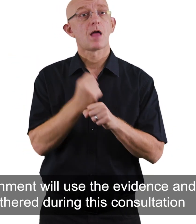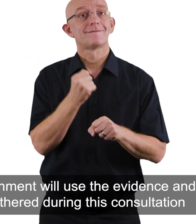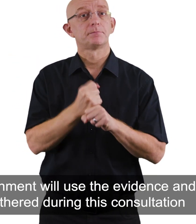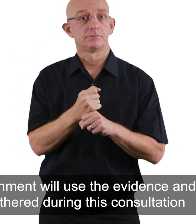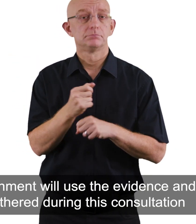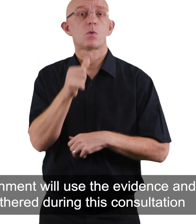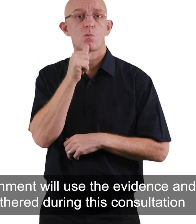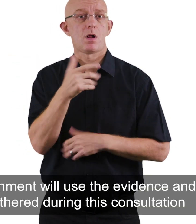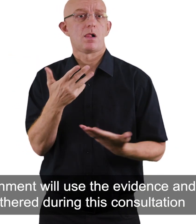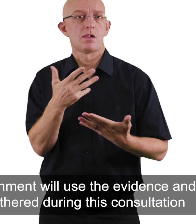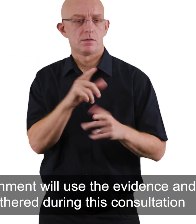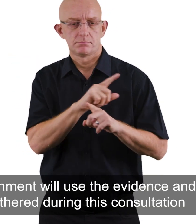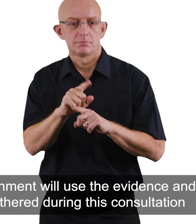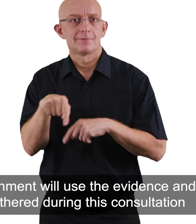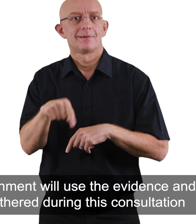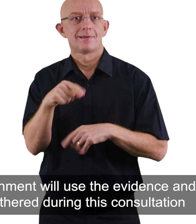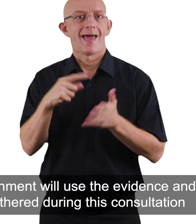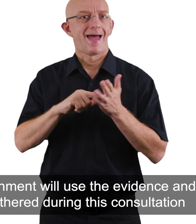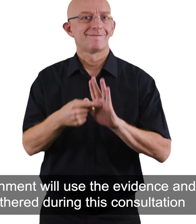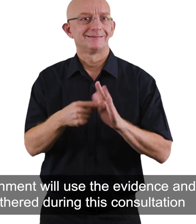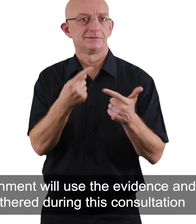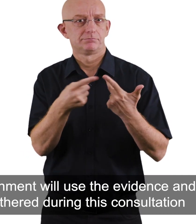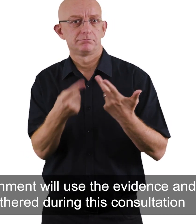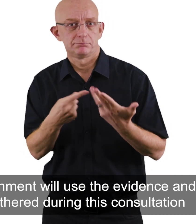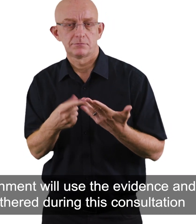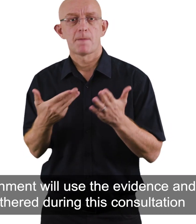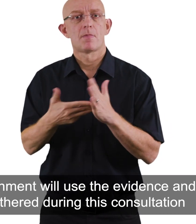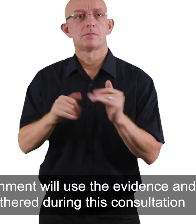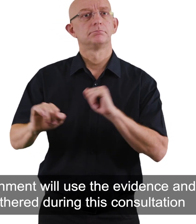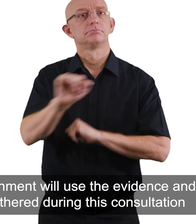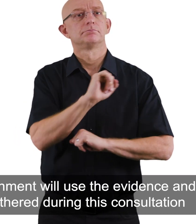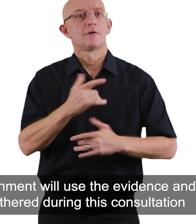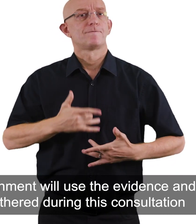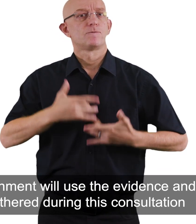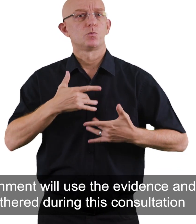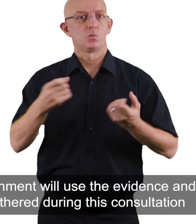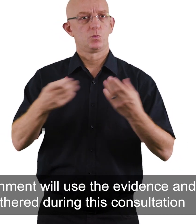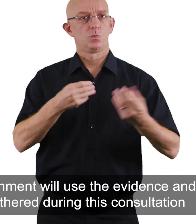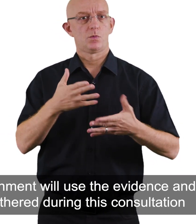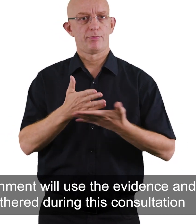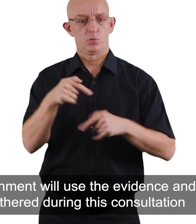The government will use the evidence and views gathered during this consultation